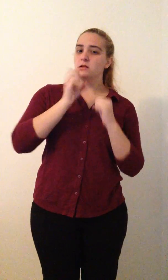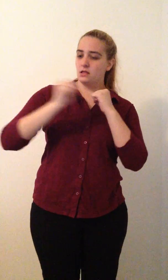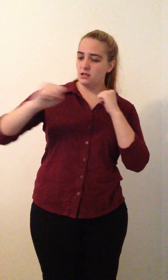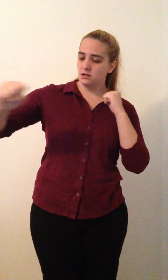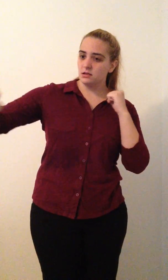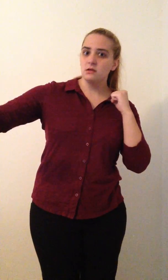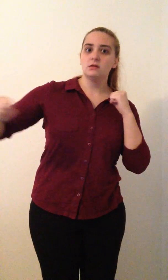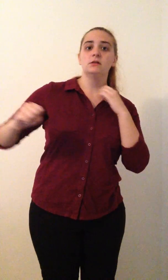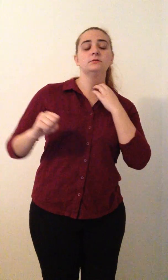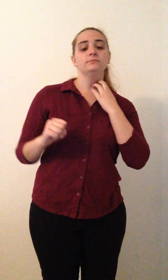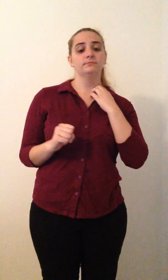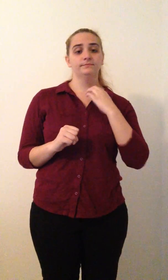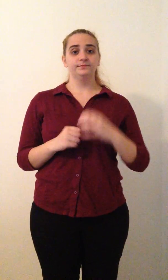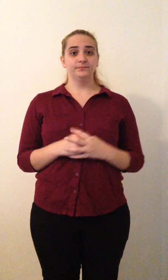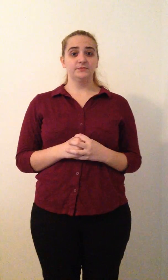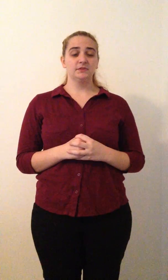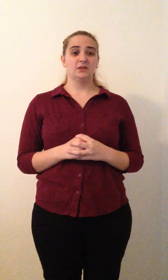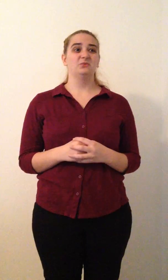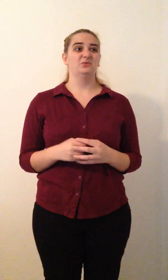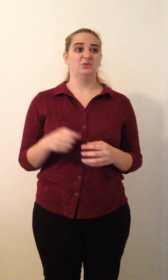get really exhausting.